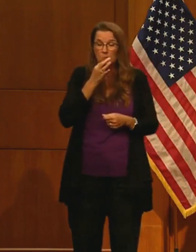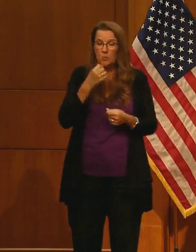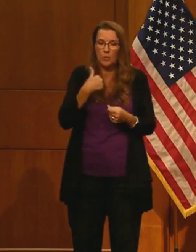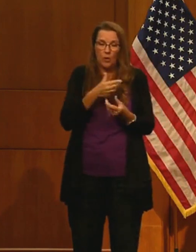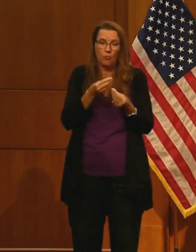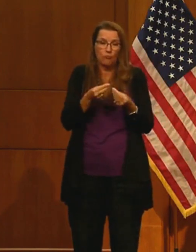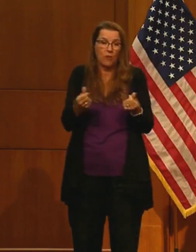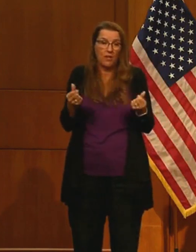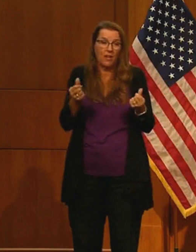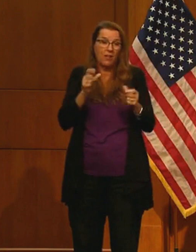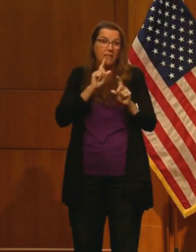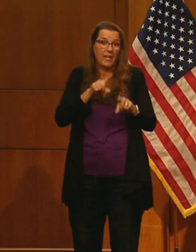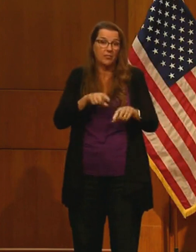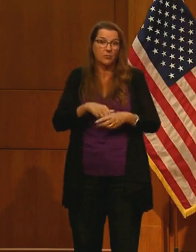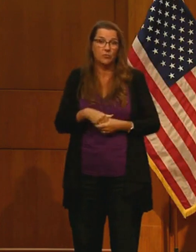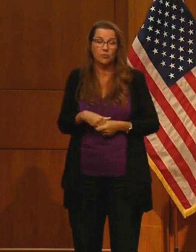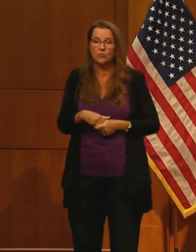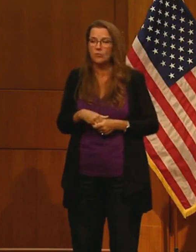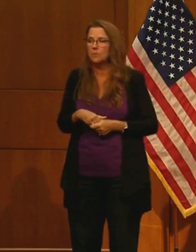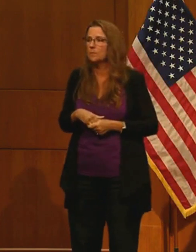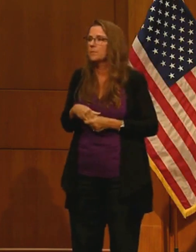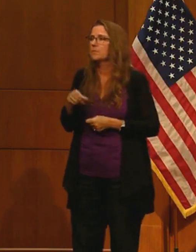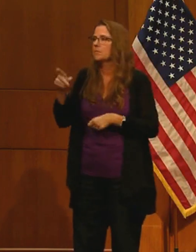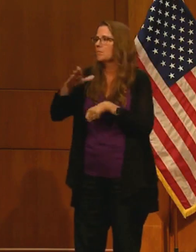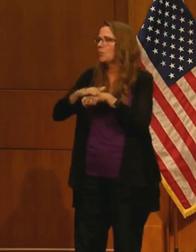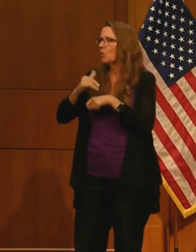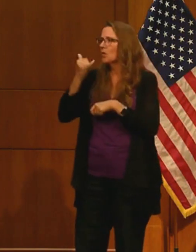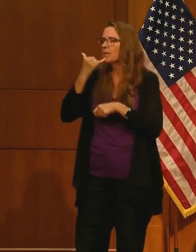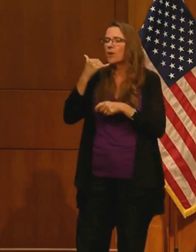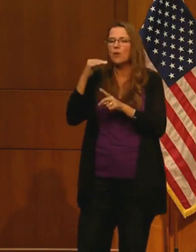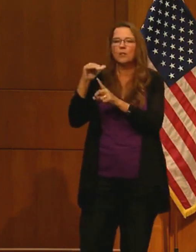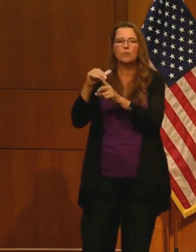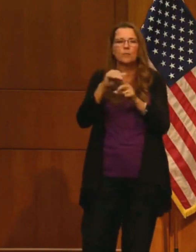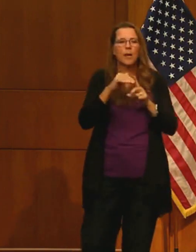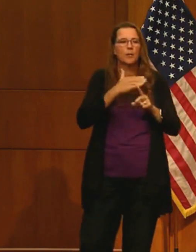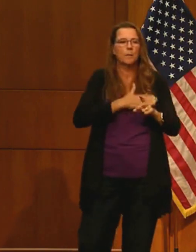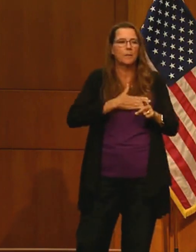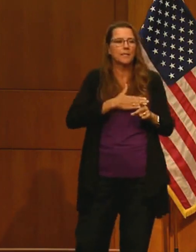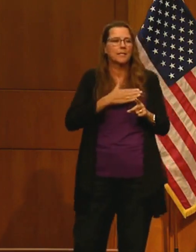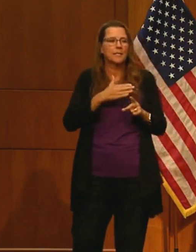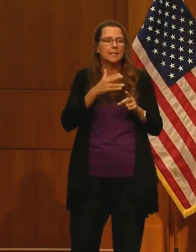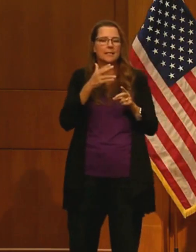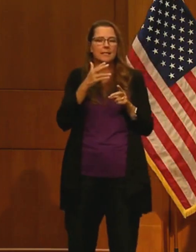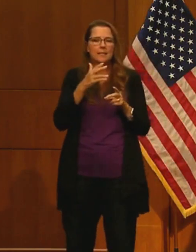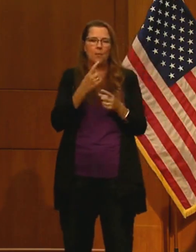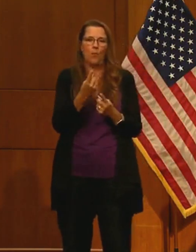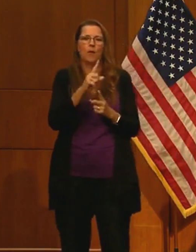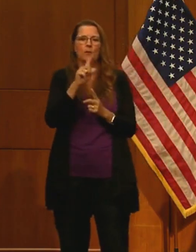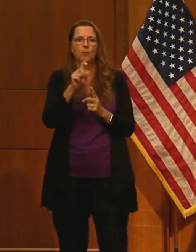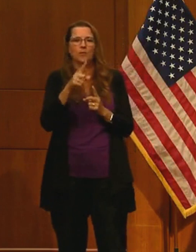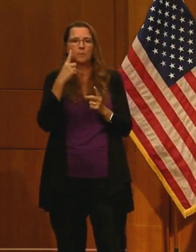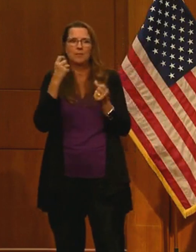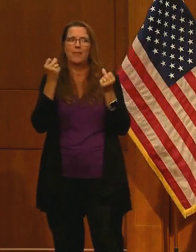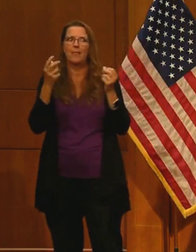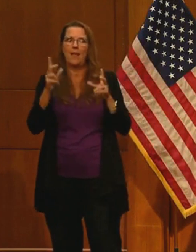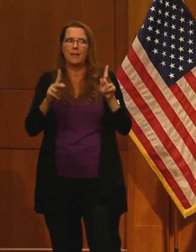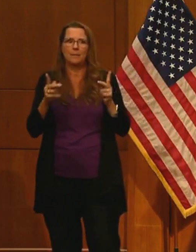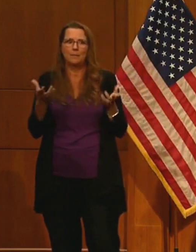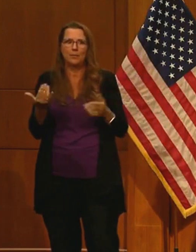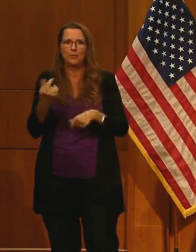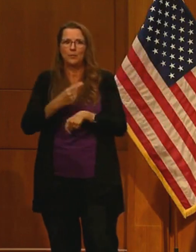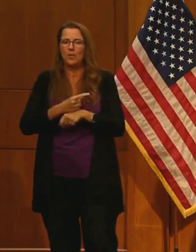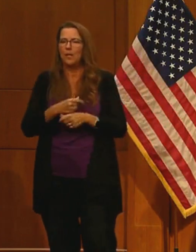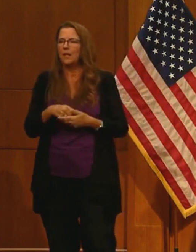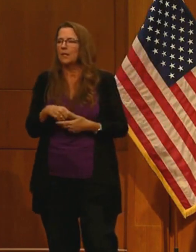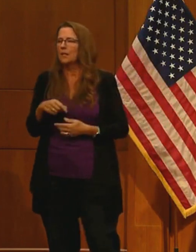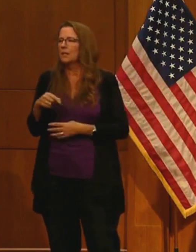like. We're going to go on the phone, and just a reminder to please keep your questions to one question, because we've got a lot of people here today.